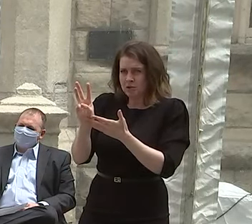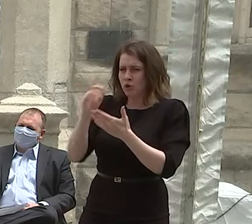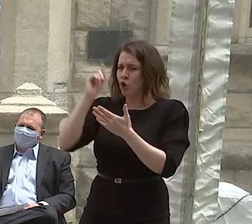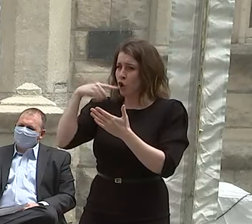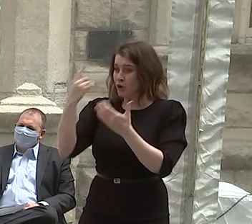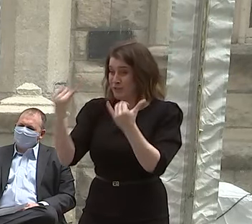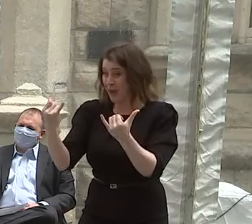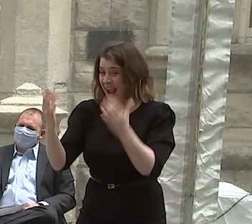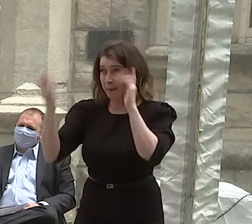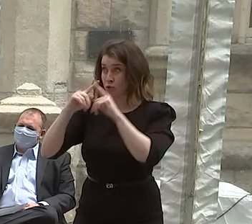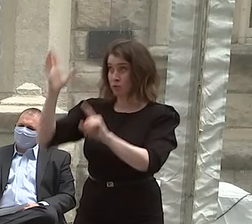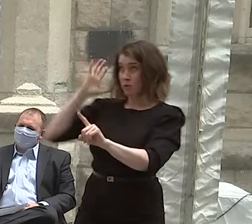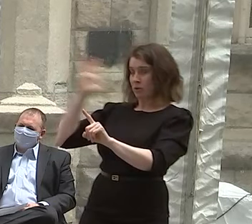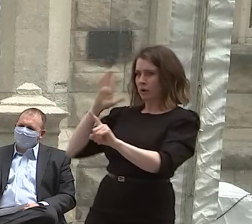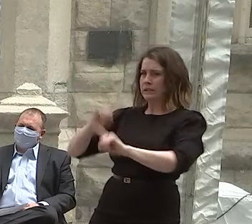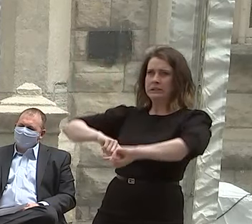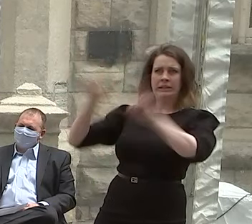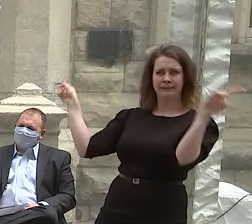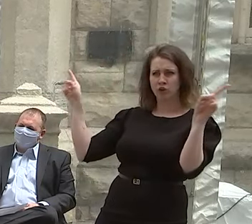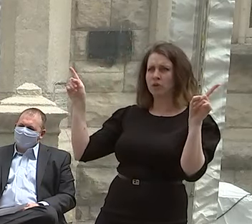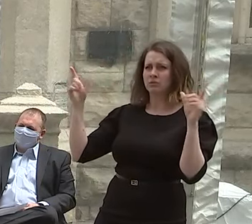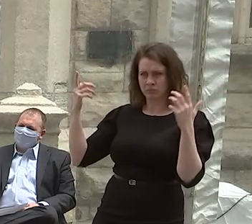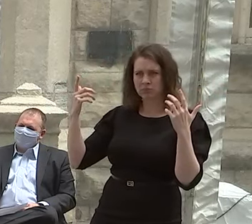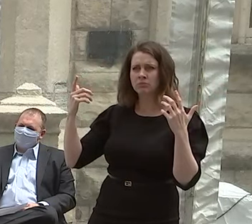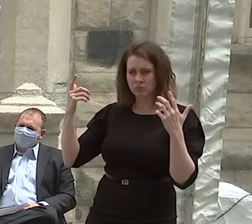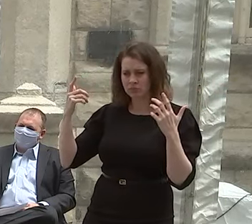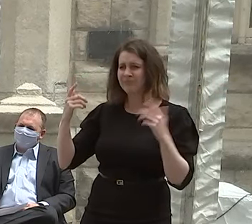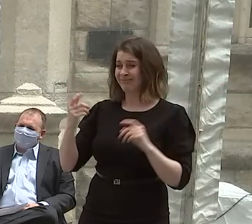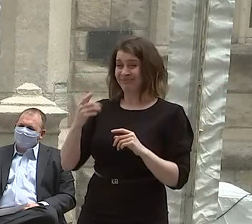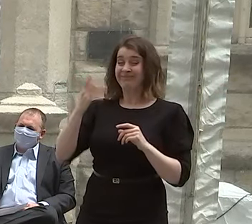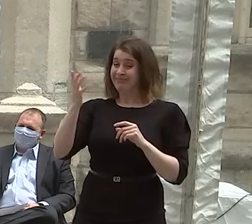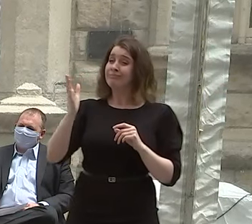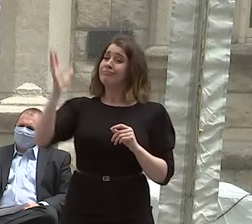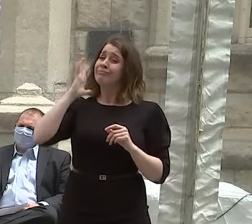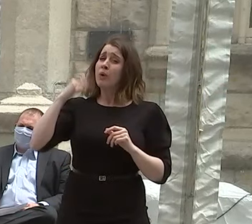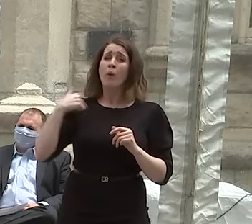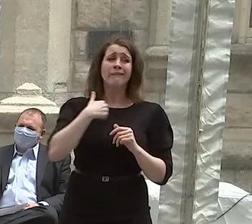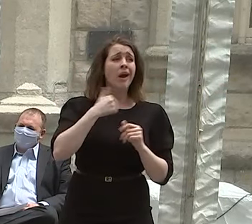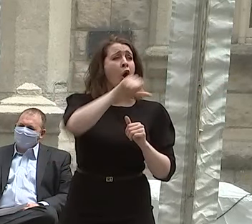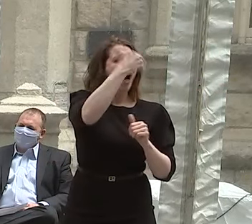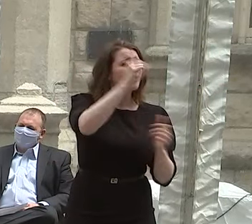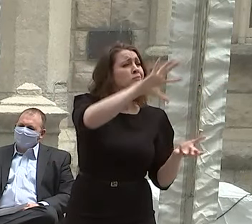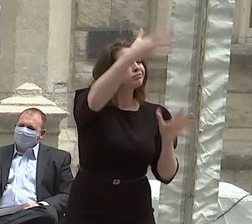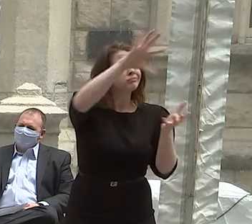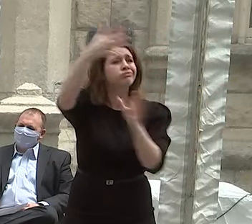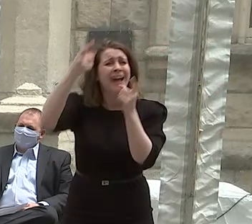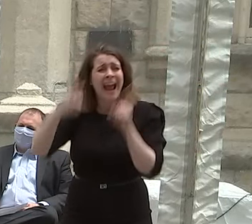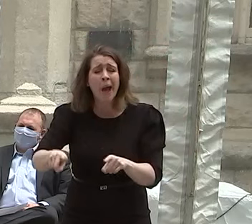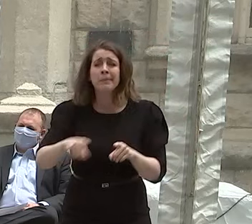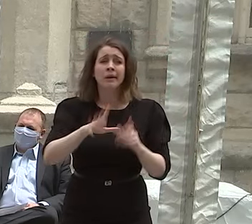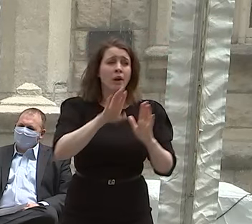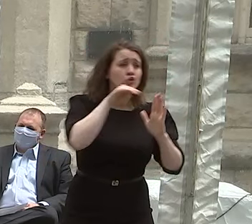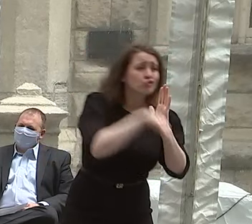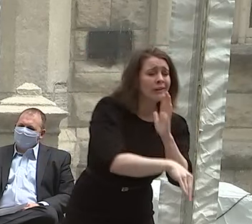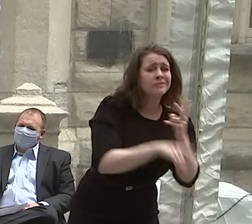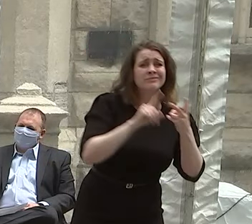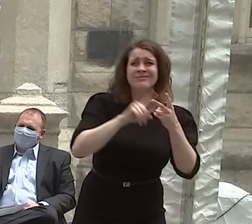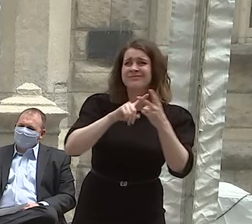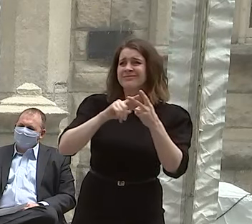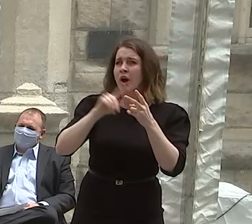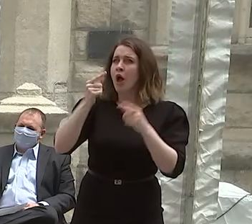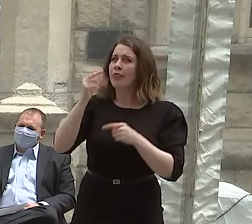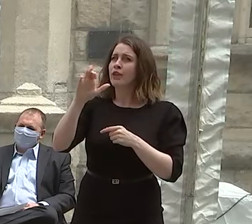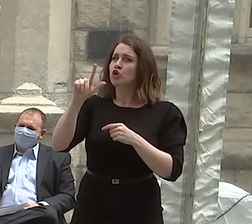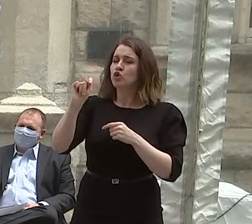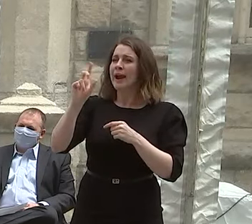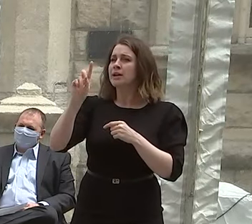knew, shocking us in ways even the past crises of great recessions, depressions, and 2 world wars never